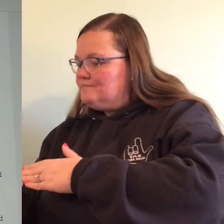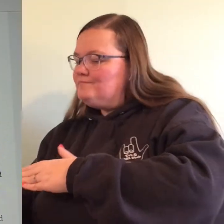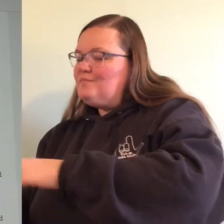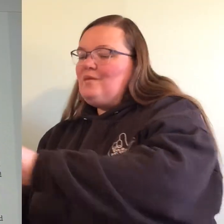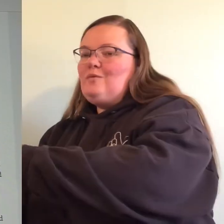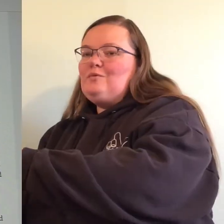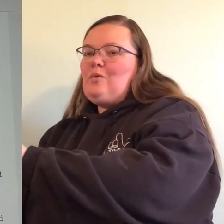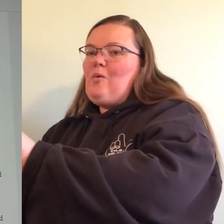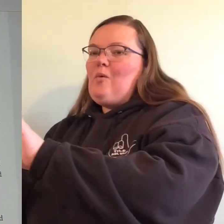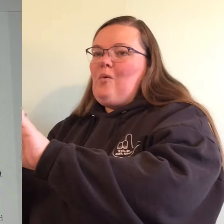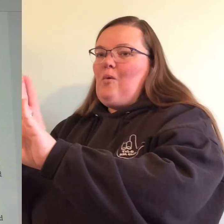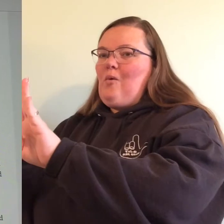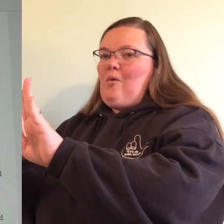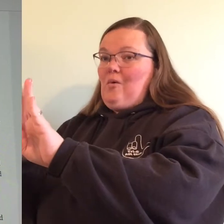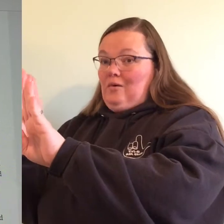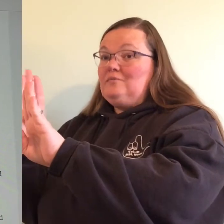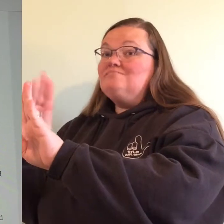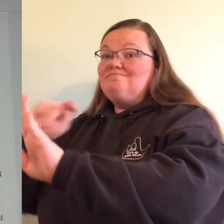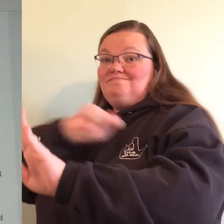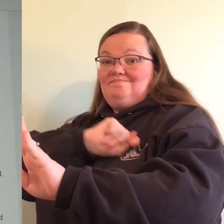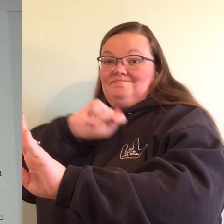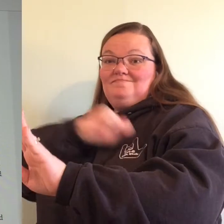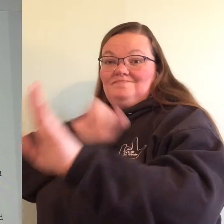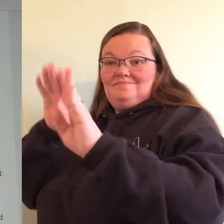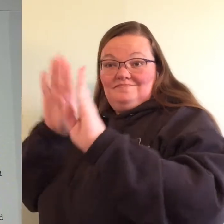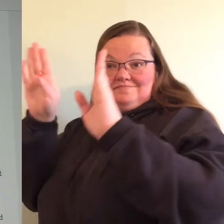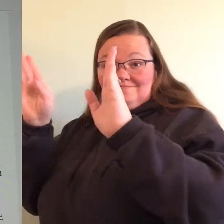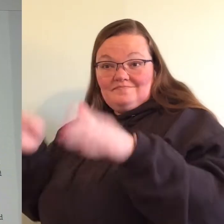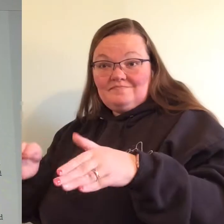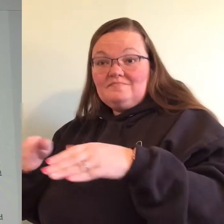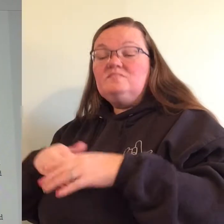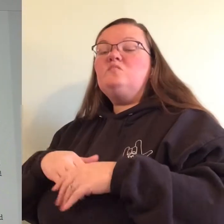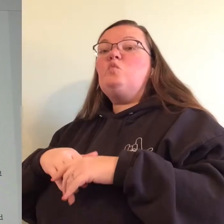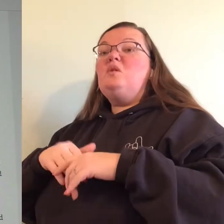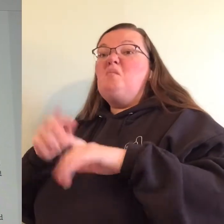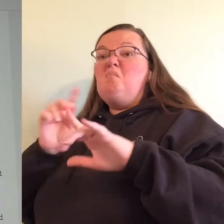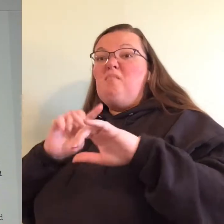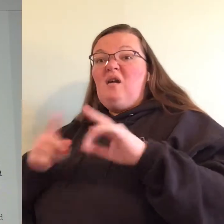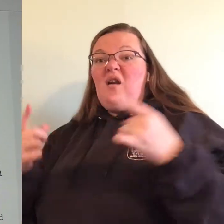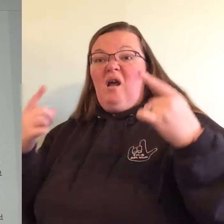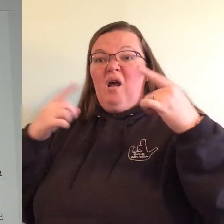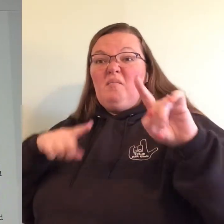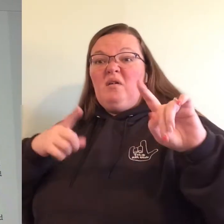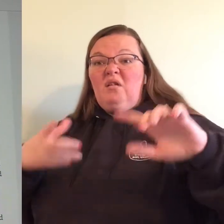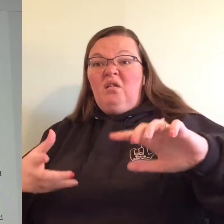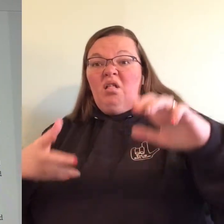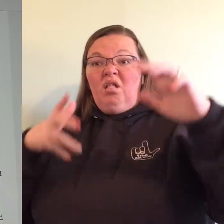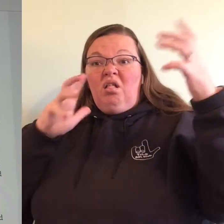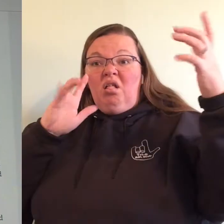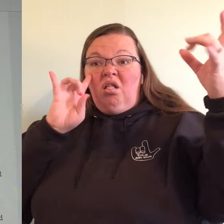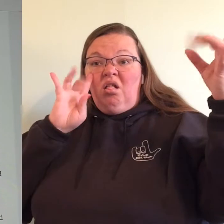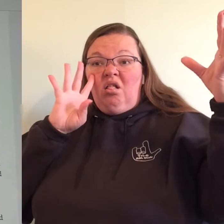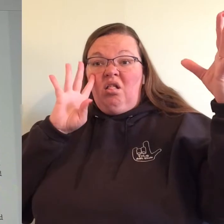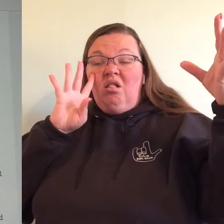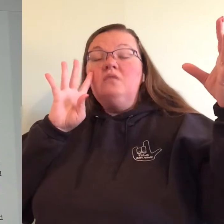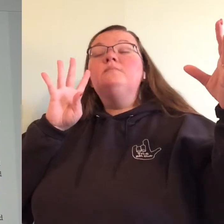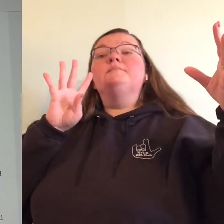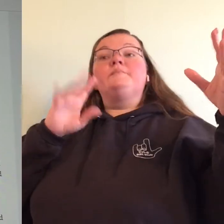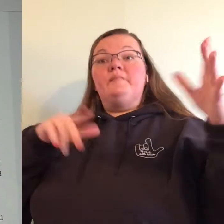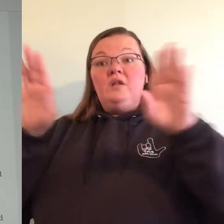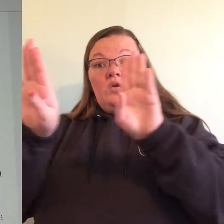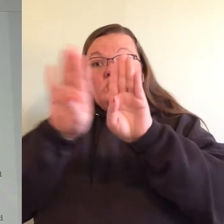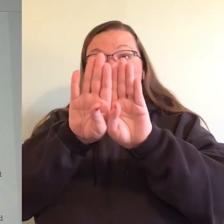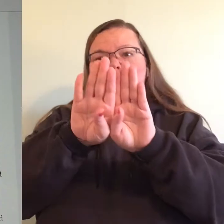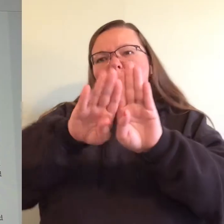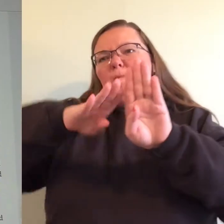and at last to the very door of Mr. Tumnus's cave. But there was a terrible surprise awaiting them. The door had been wrenched